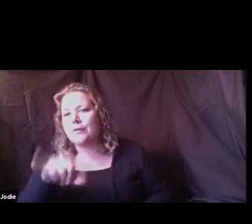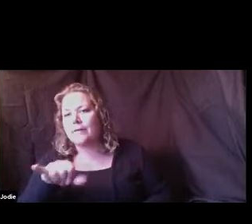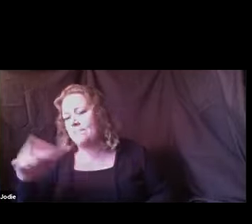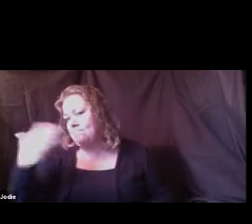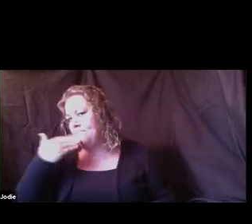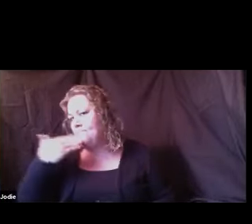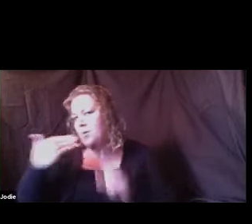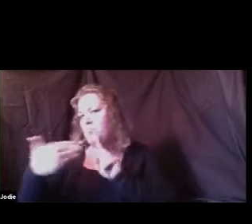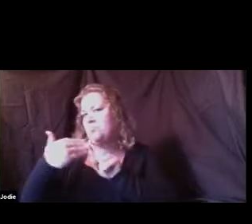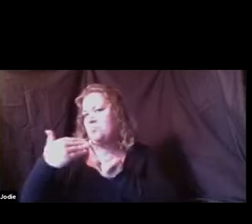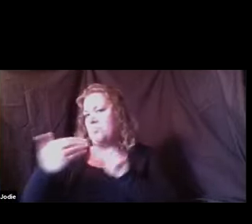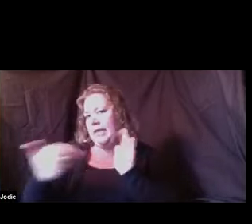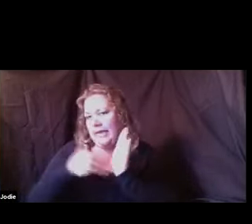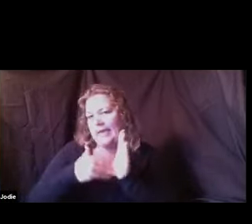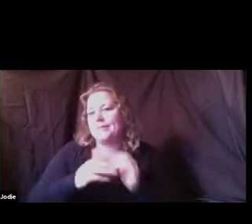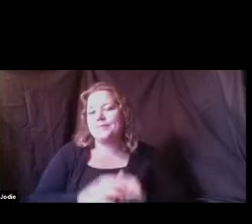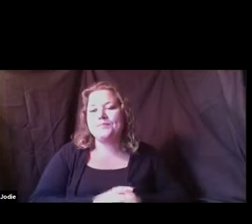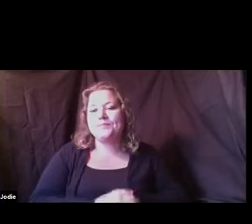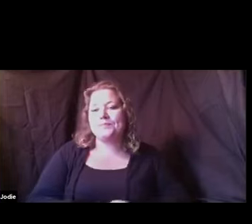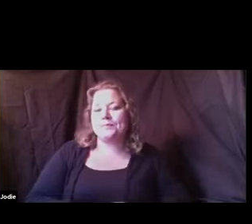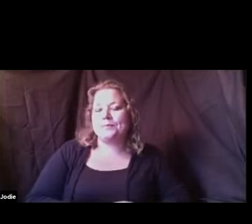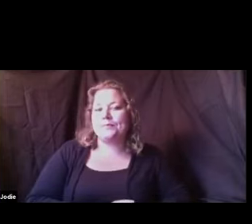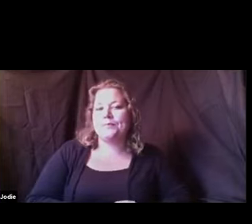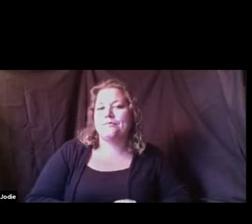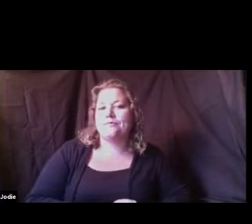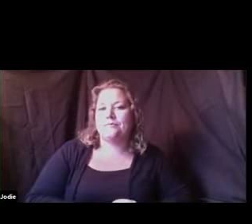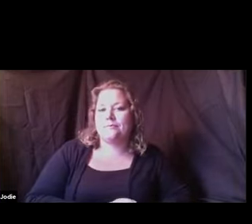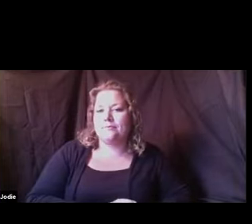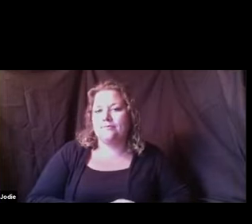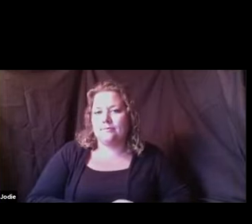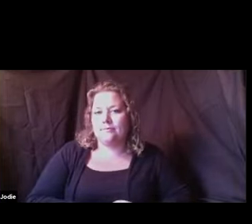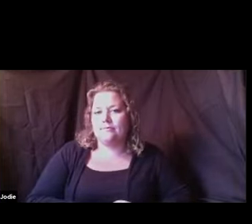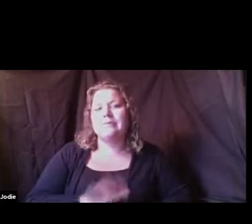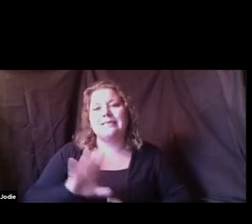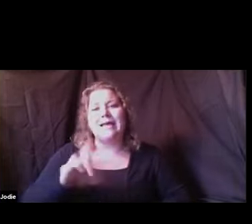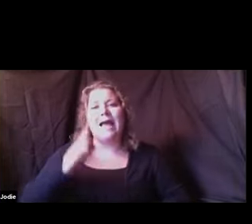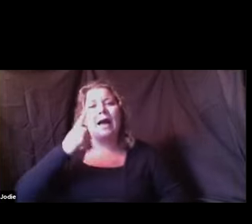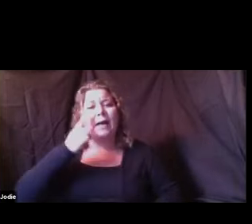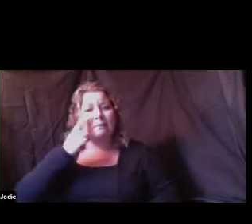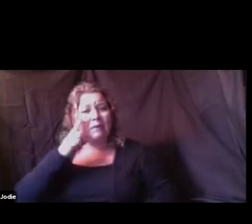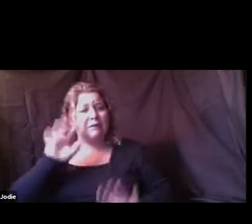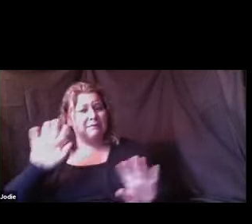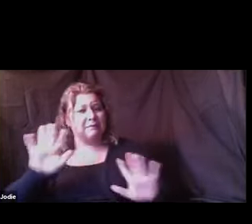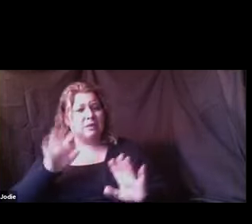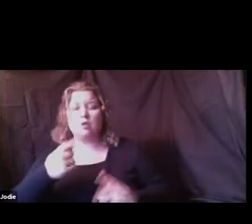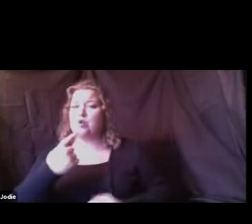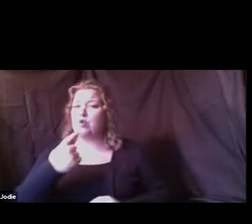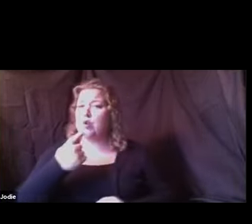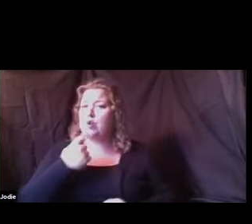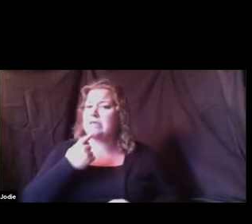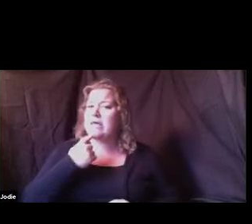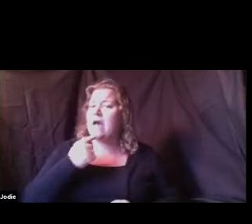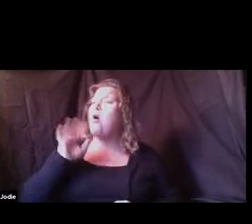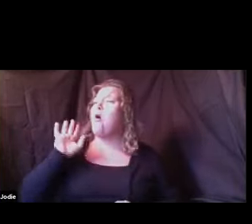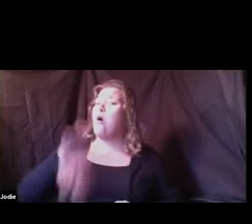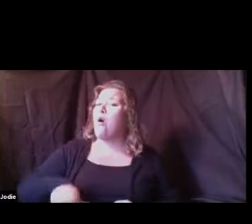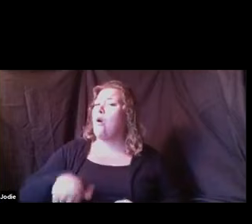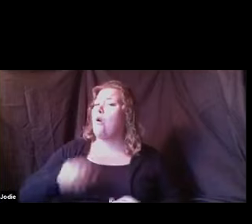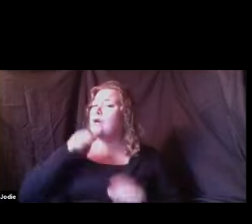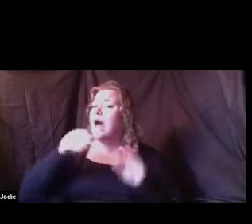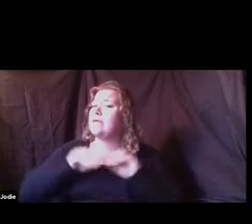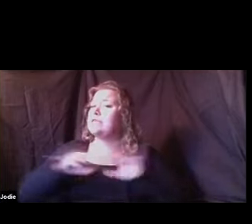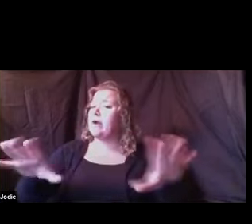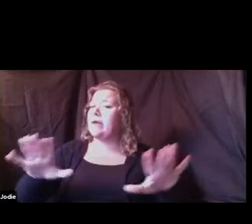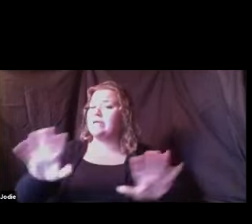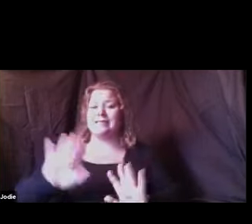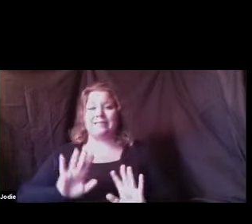for bringing that back forward. I think we have to be careful to say that that is evidence that it's not spreading. I